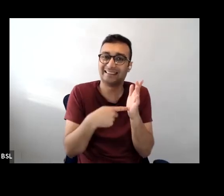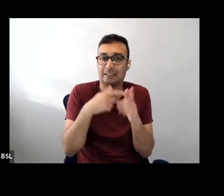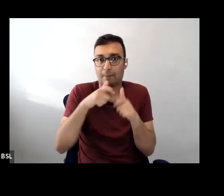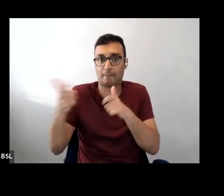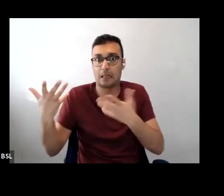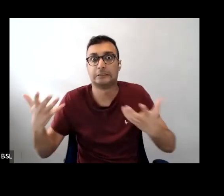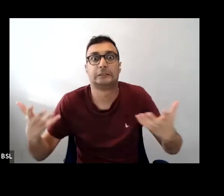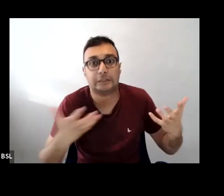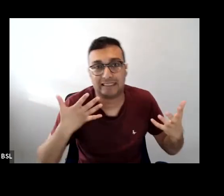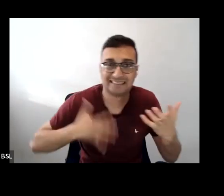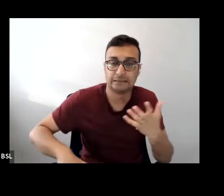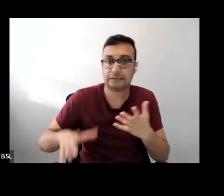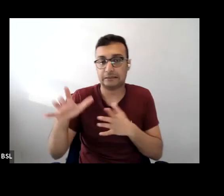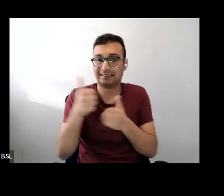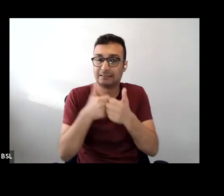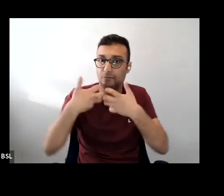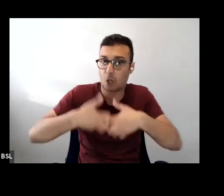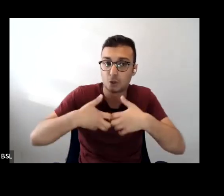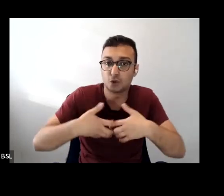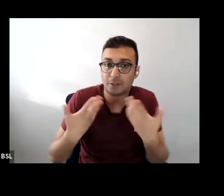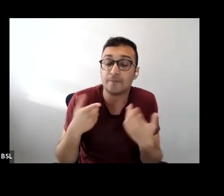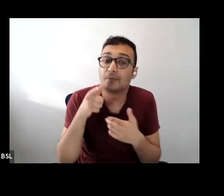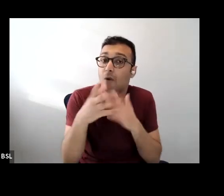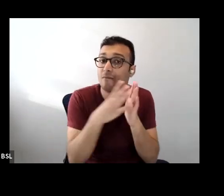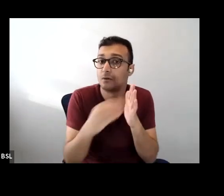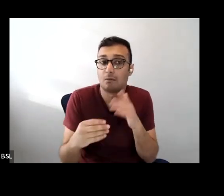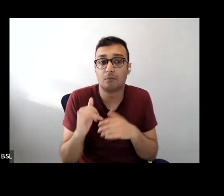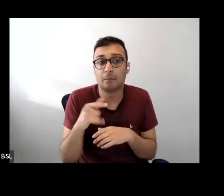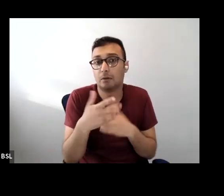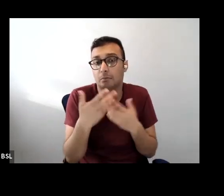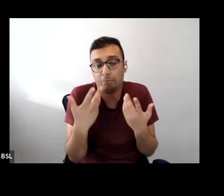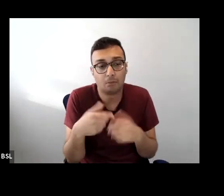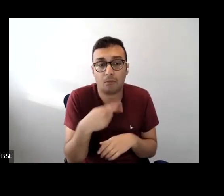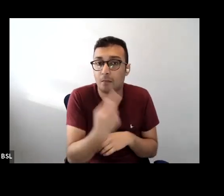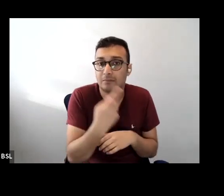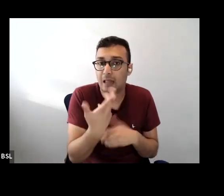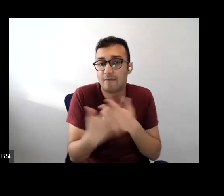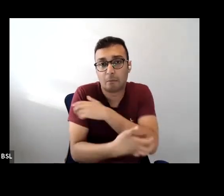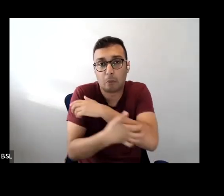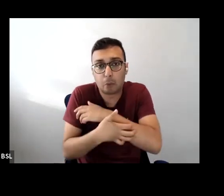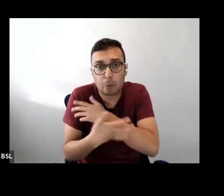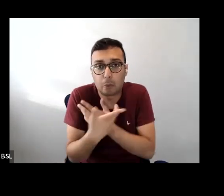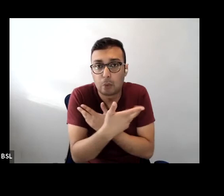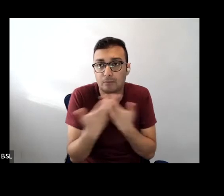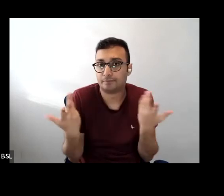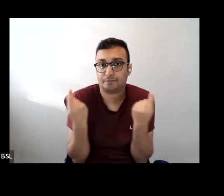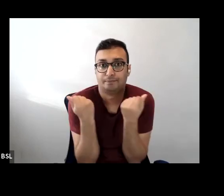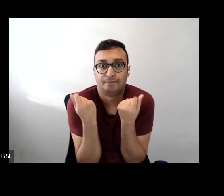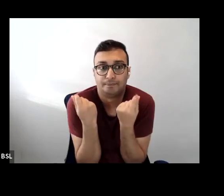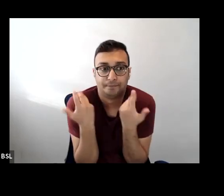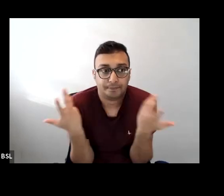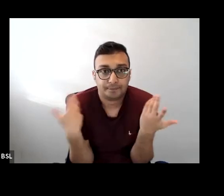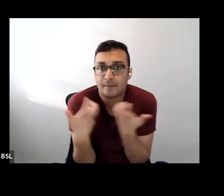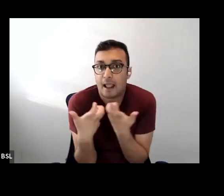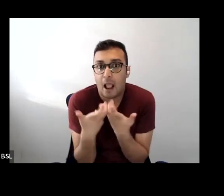for people on low incomes. Actually, what we see is this is how many poor people are able to get access to AT at low costs.